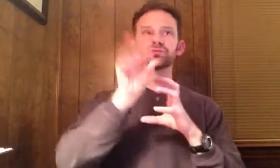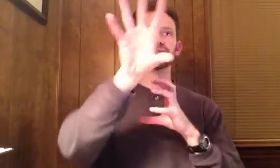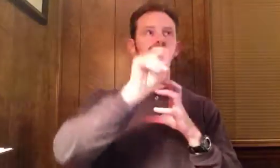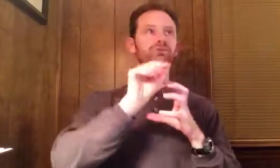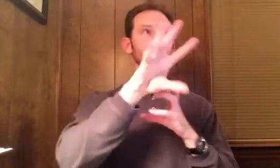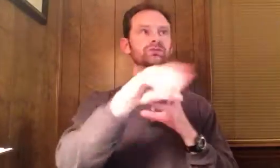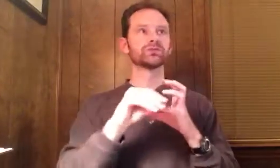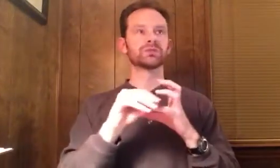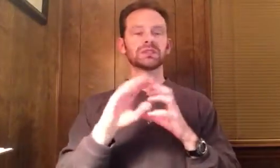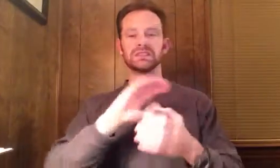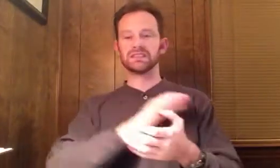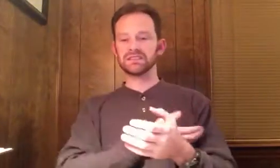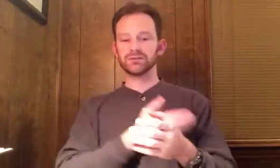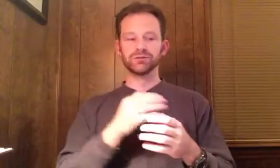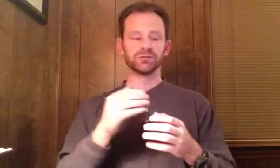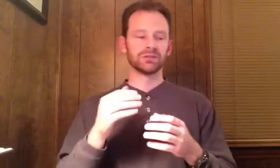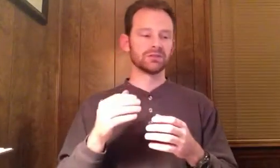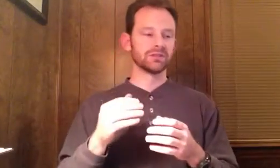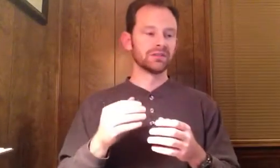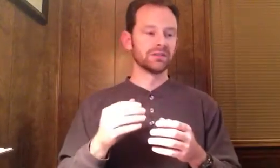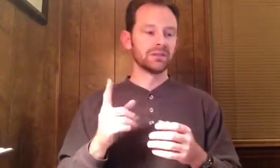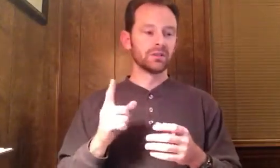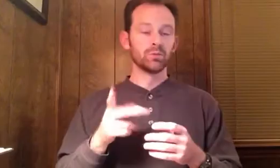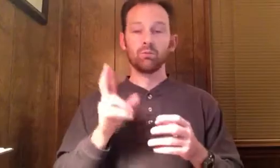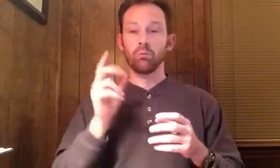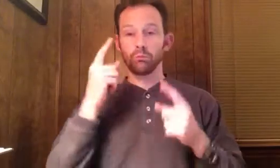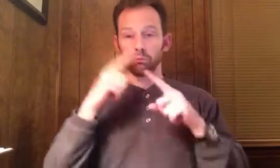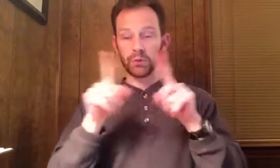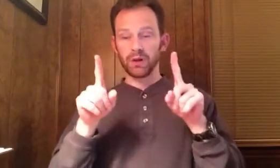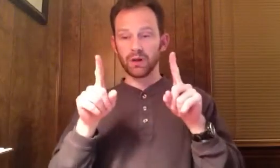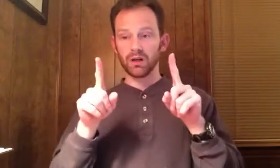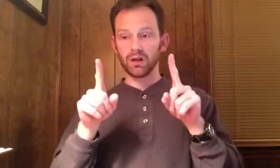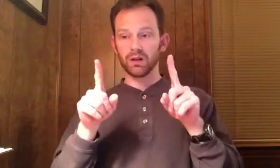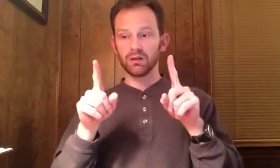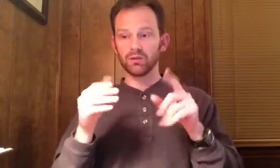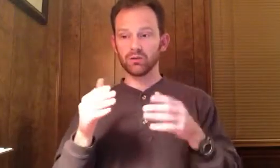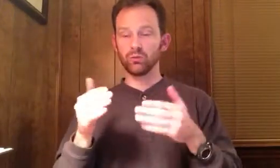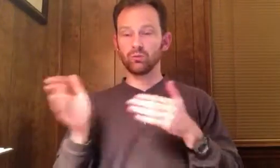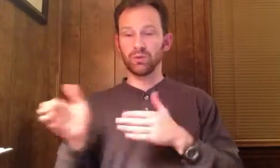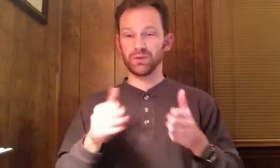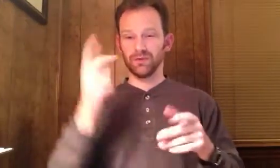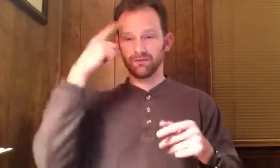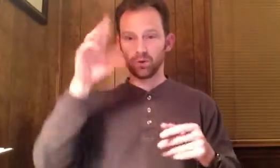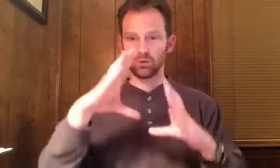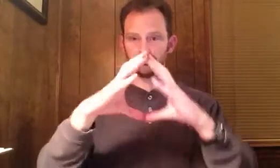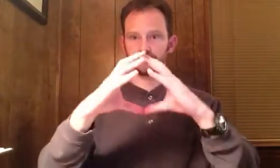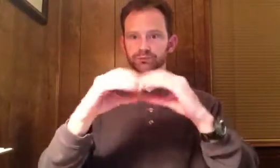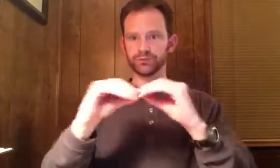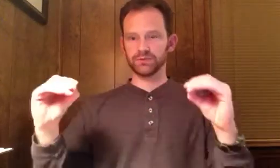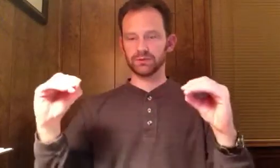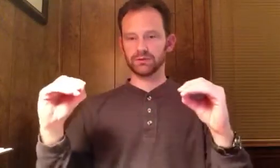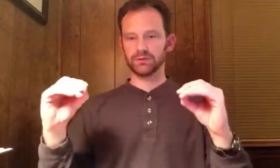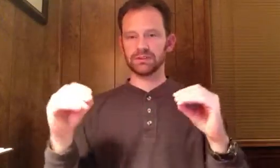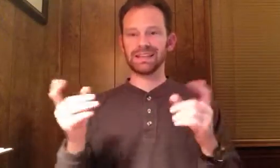needs. It also is getting ready for division. That will happen pretty soon. It's duplicating its